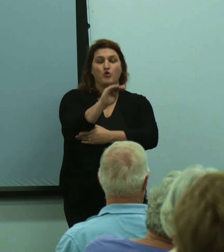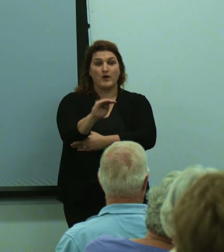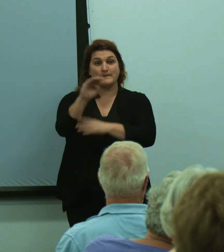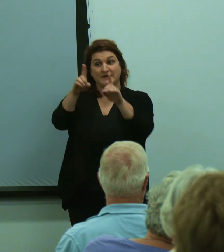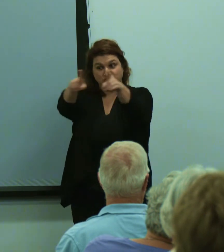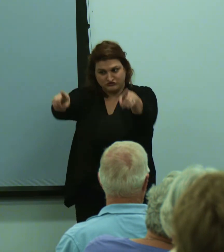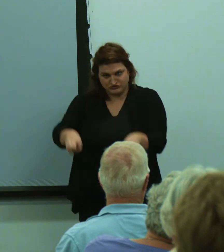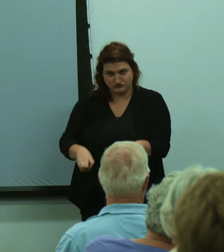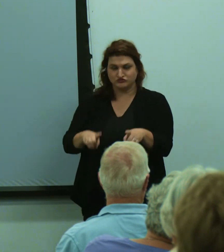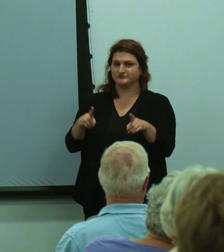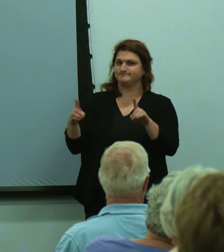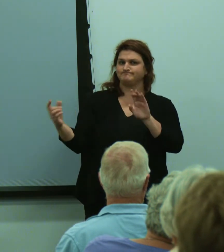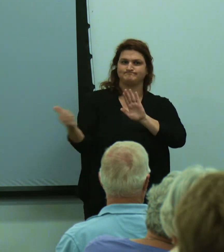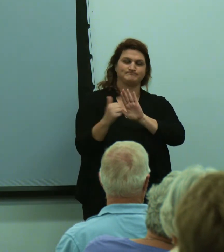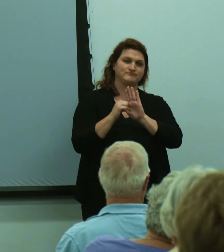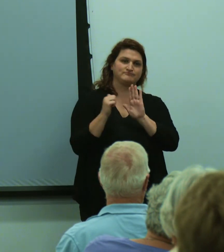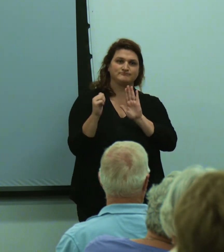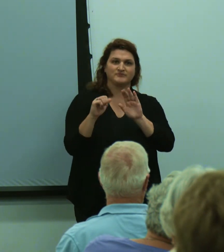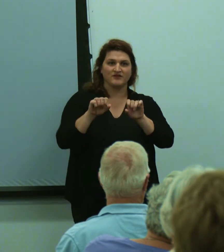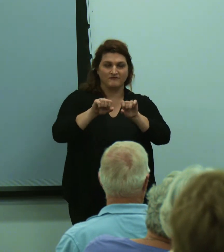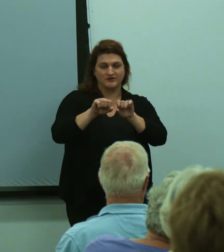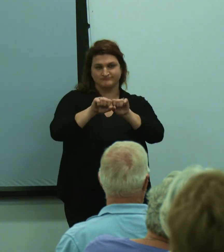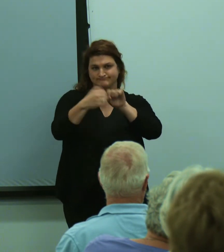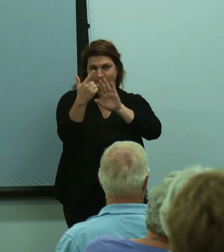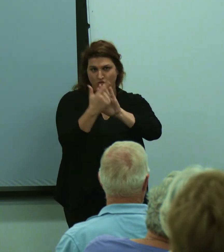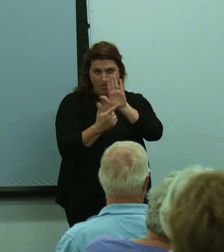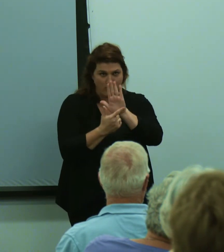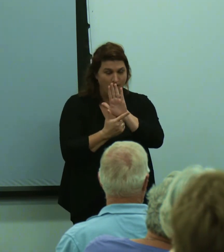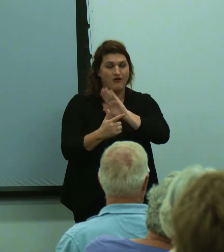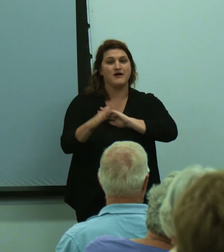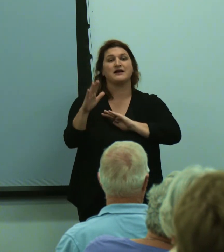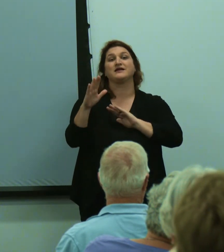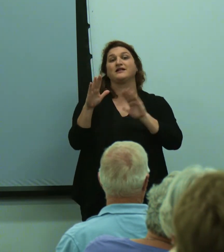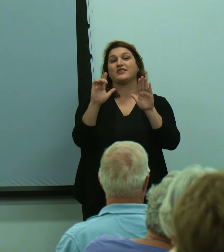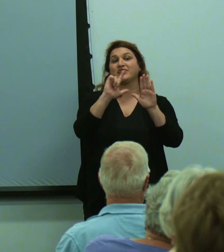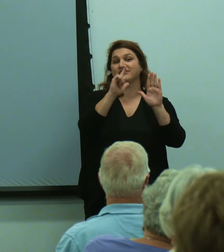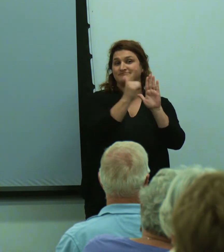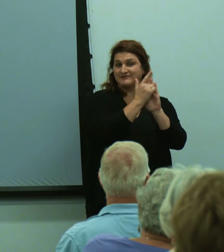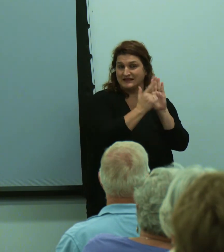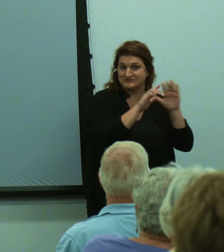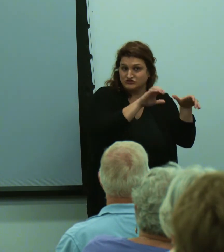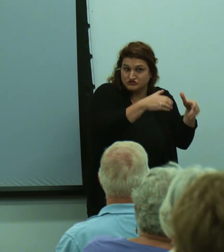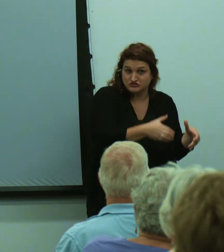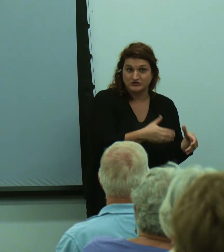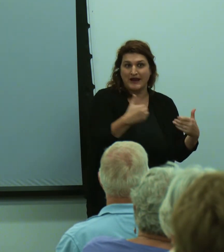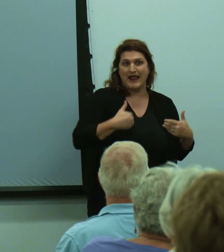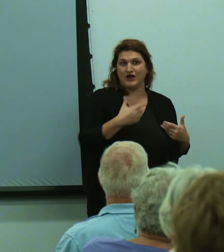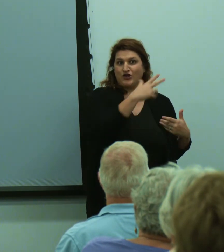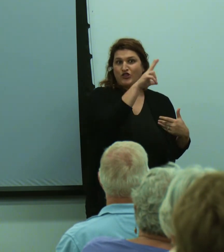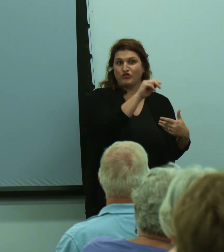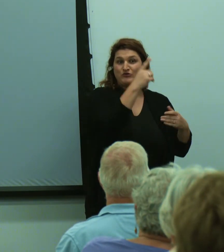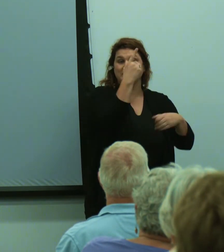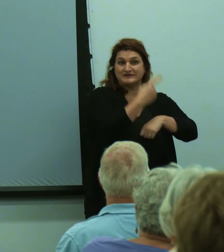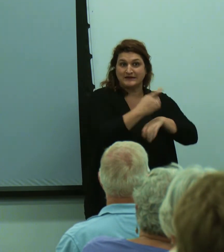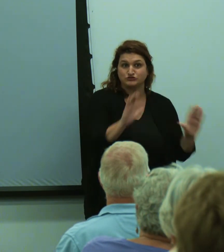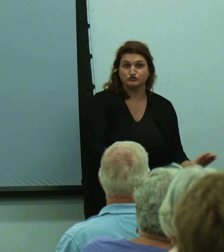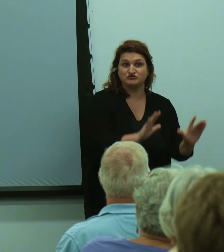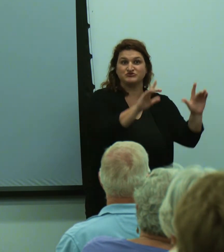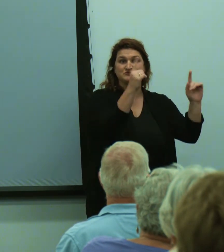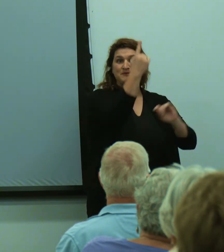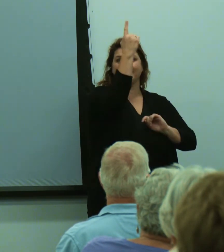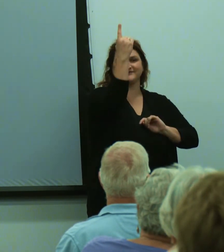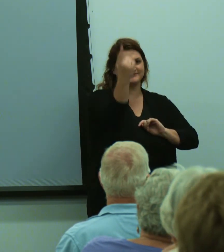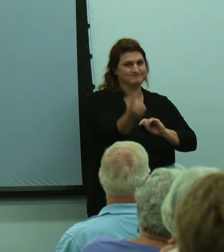state constitution. The legislature had 30 days to do something about it. They did nothing. They took no